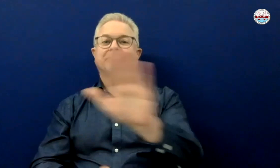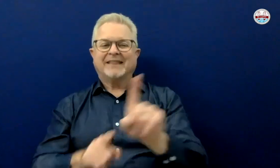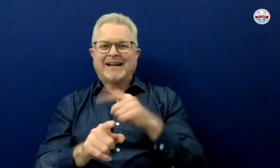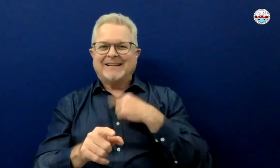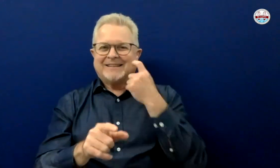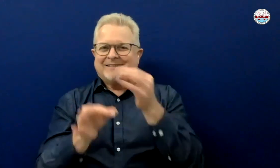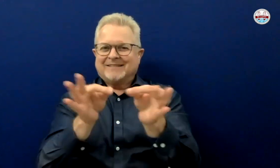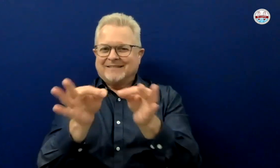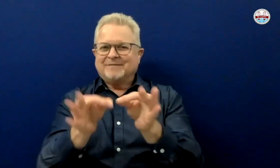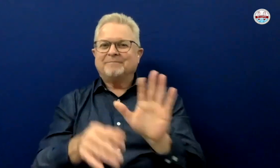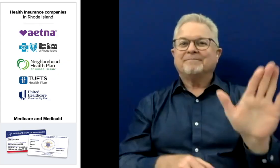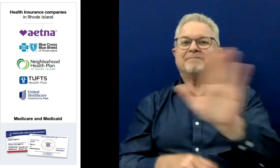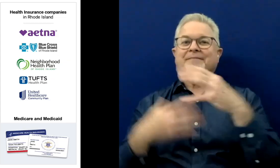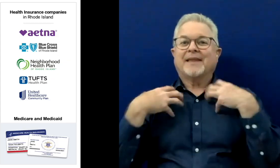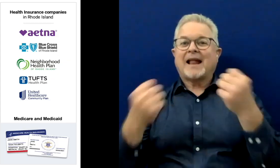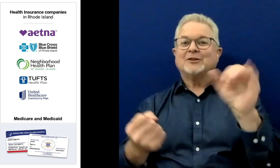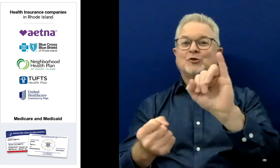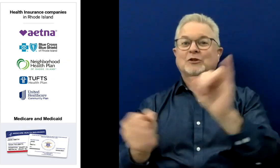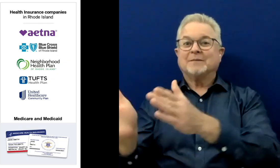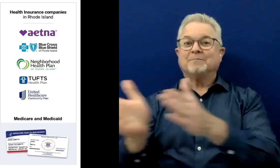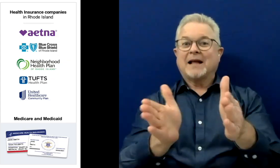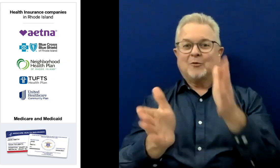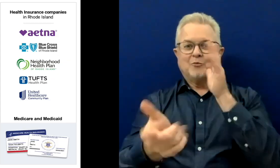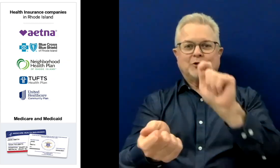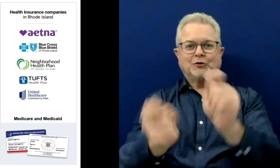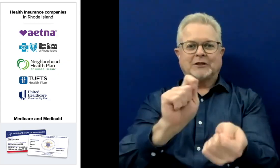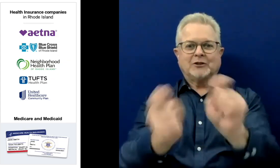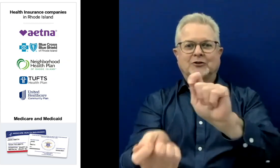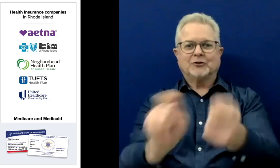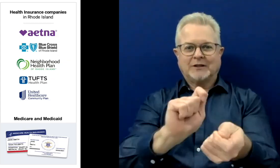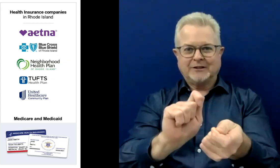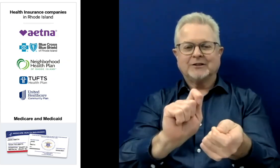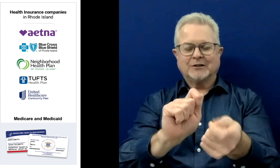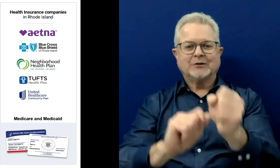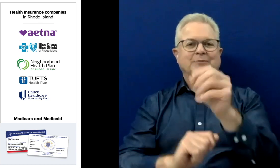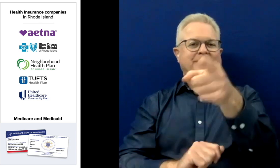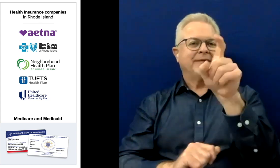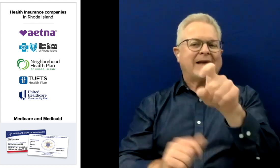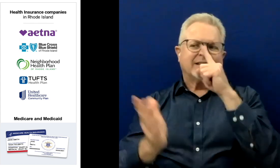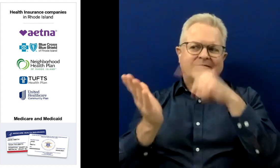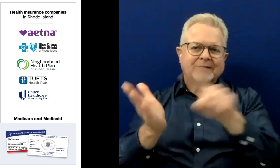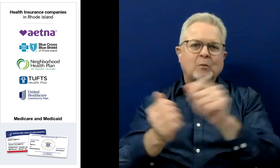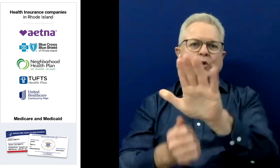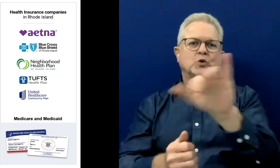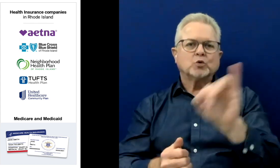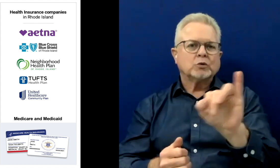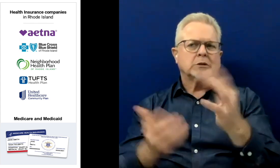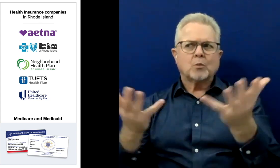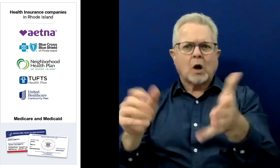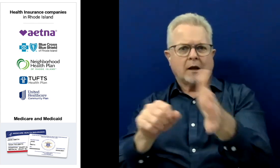And lastly, as I just explained, your health insurance plan is now going to go through some changes. So you need to check